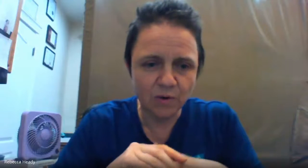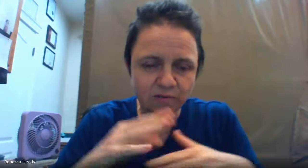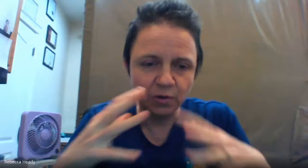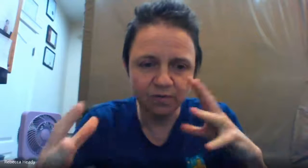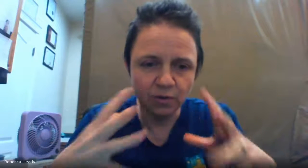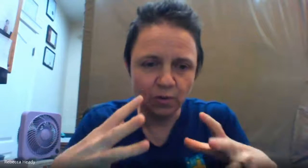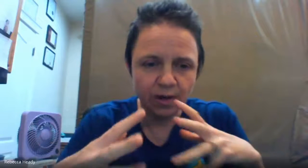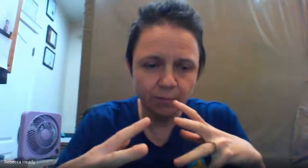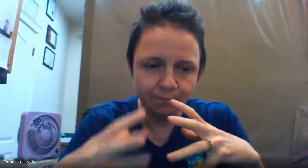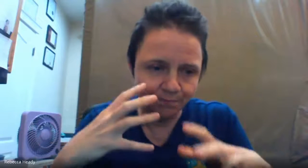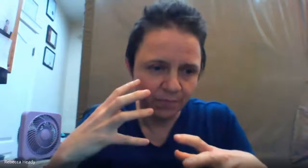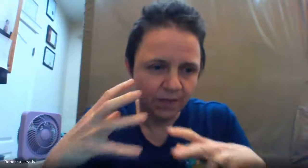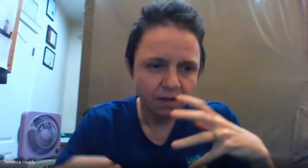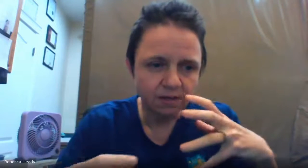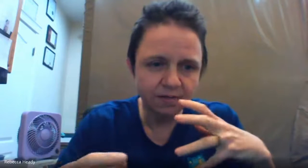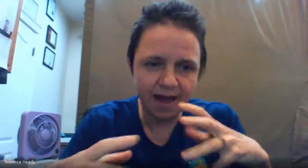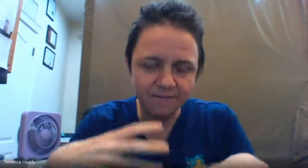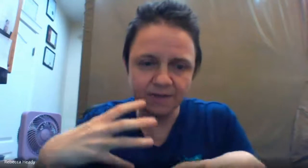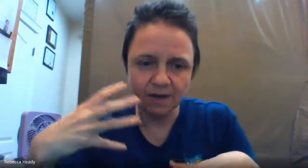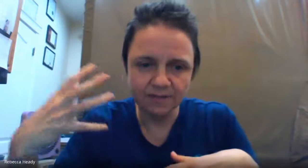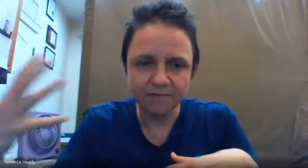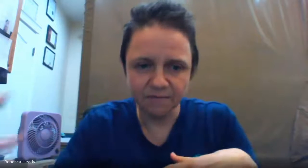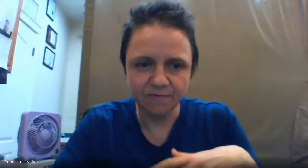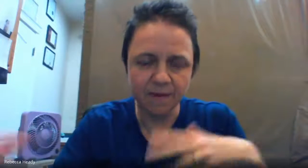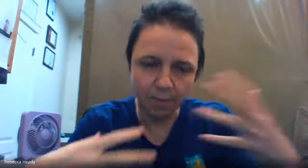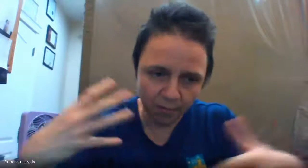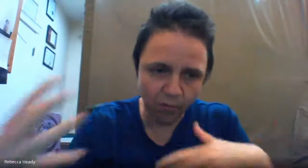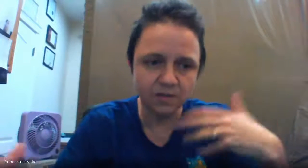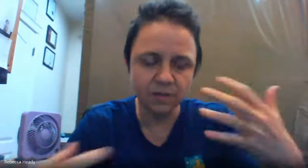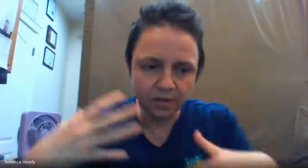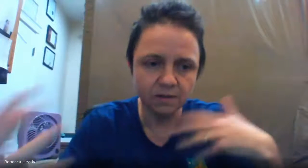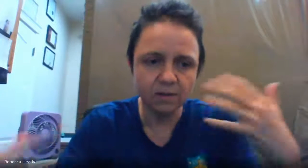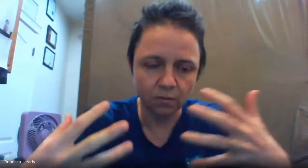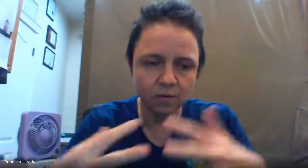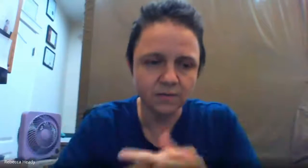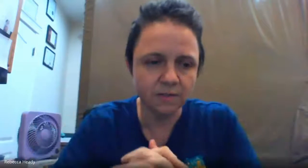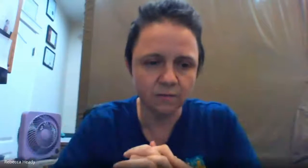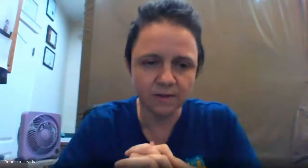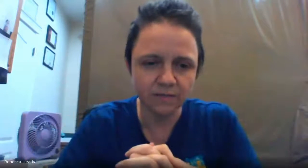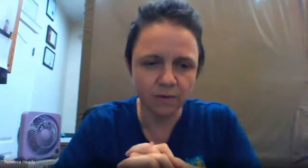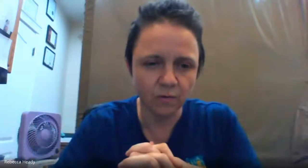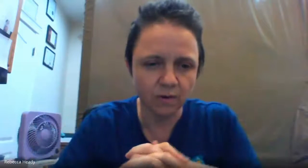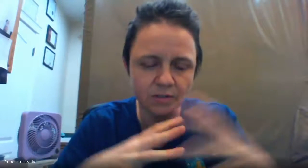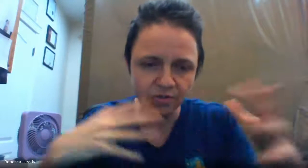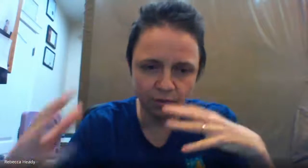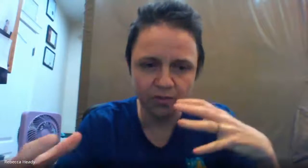Most of you, if you have a deaf family member or somebody, close relative that you are associating with,